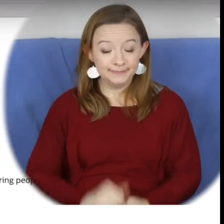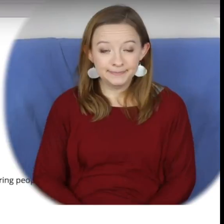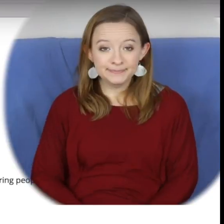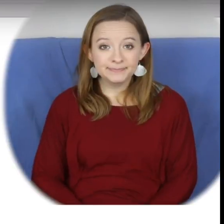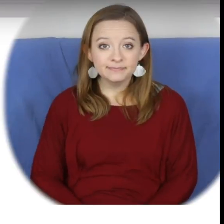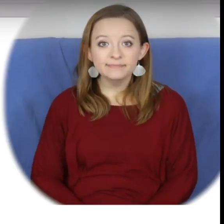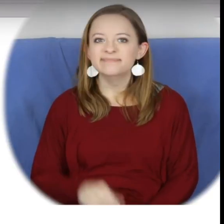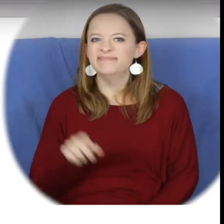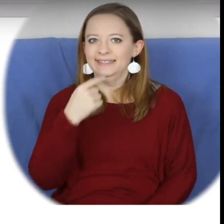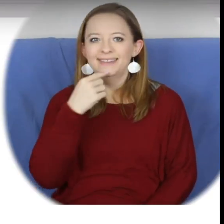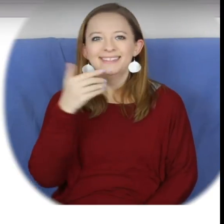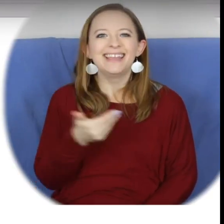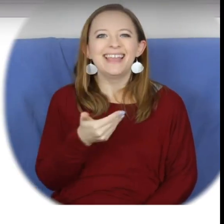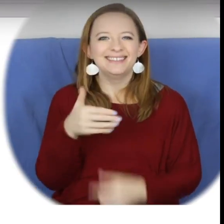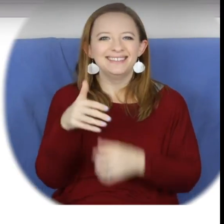work.